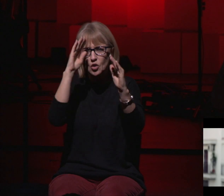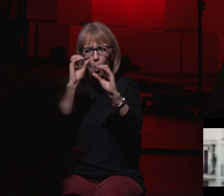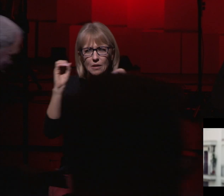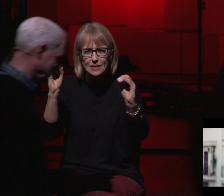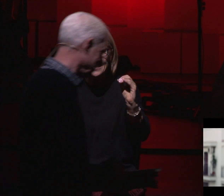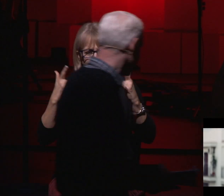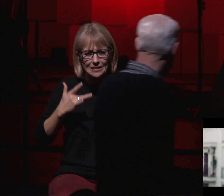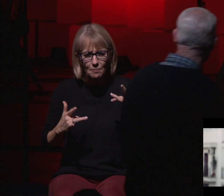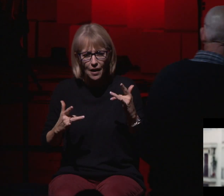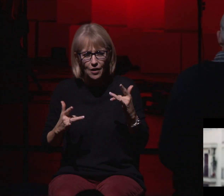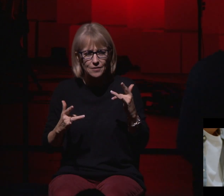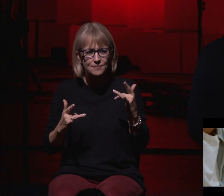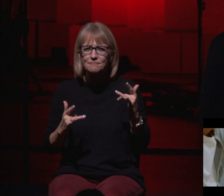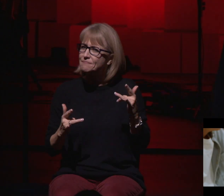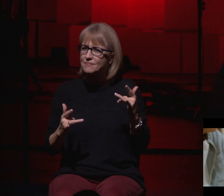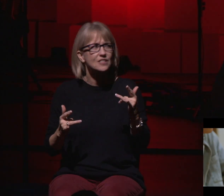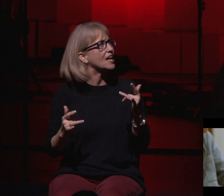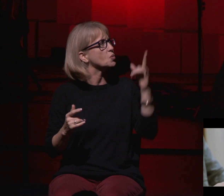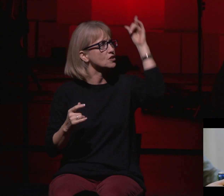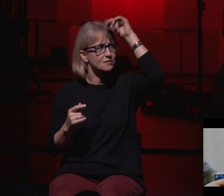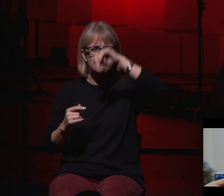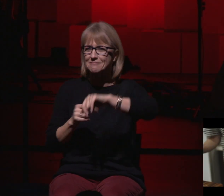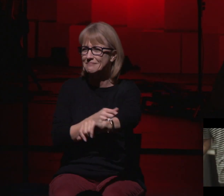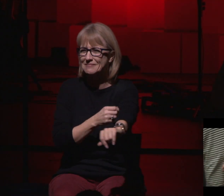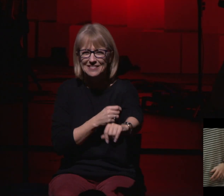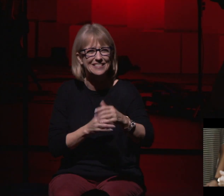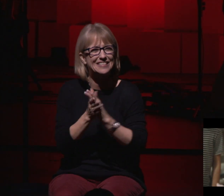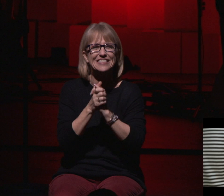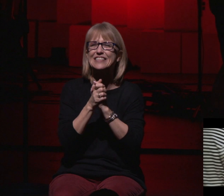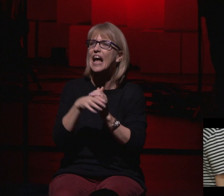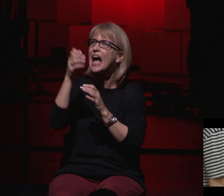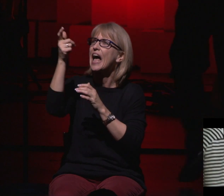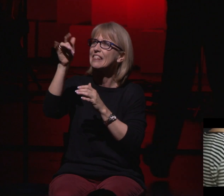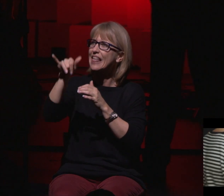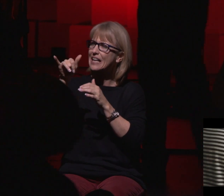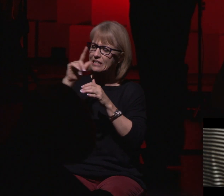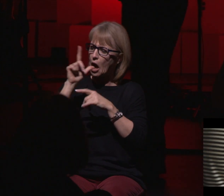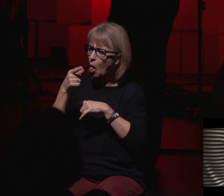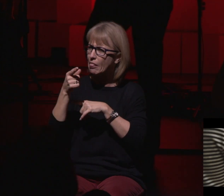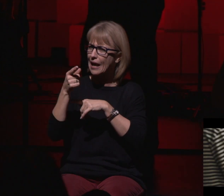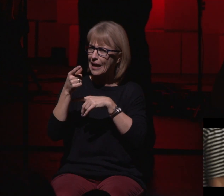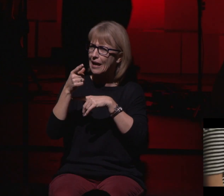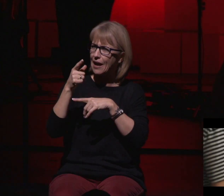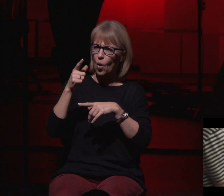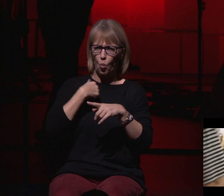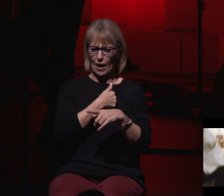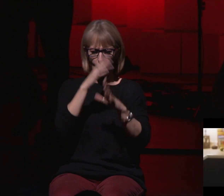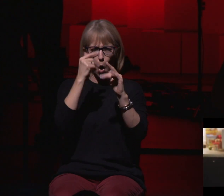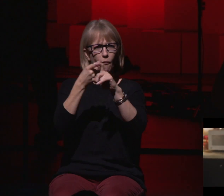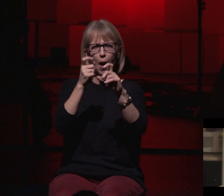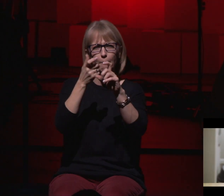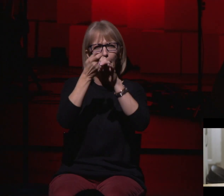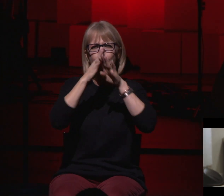despair. The peace we have comes not from peaceful circumstances, but from the Prince of Peace,